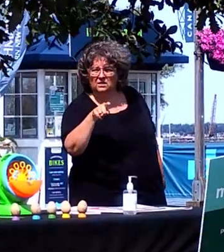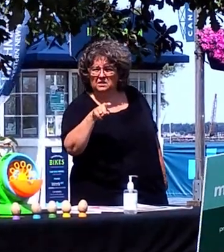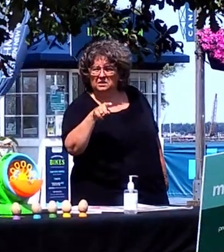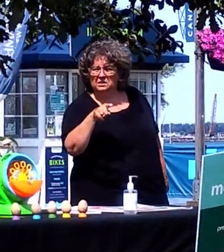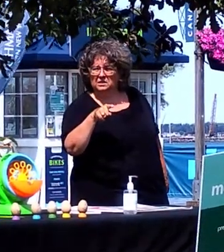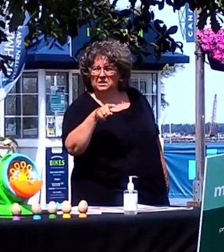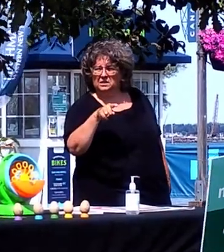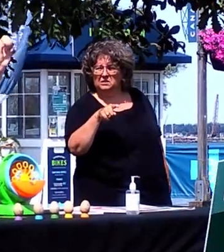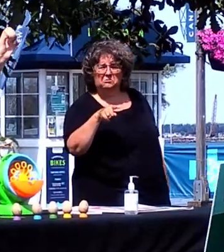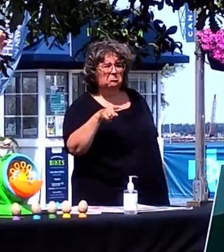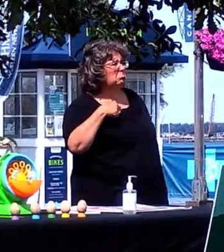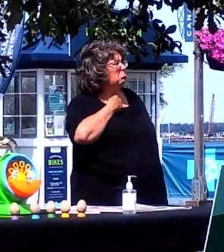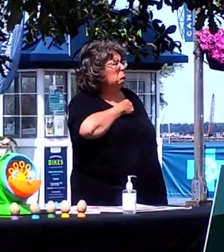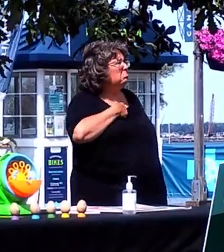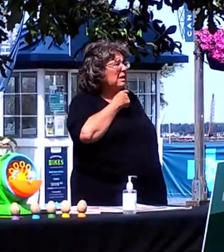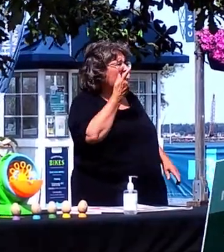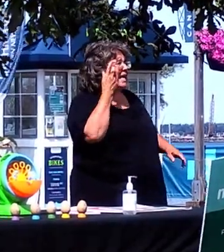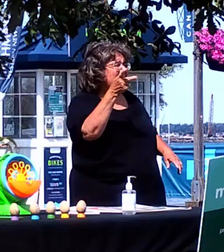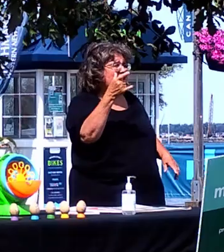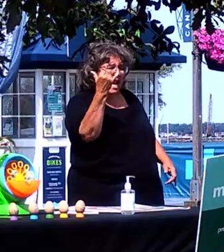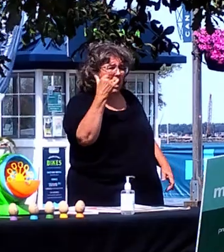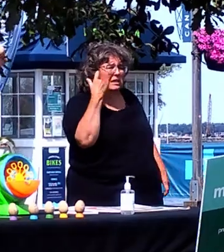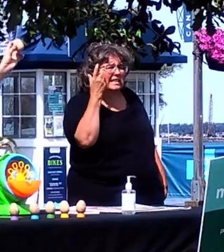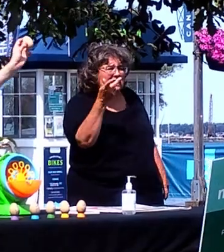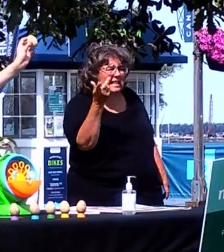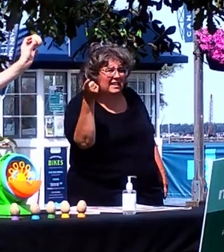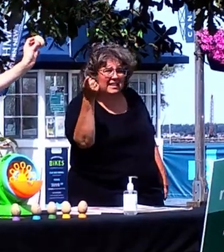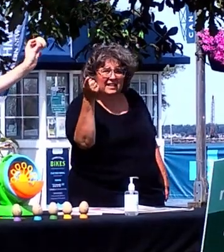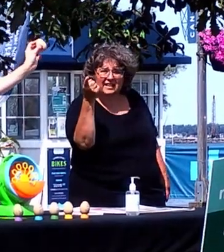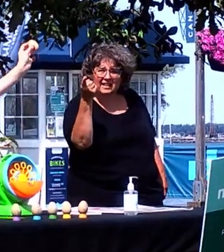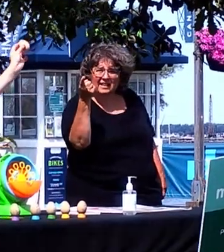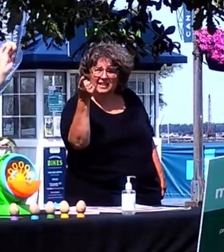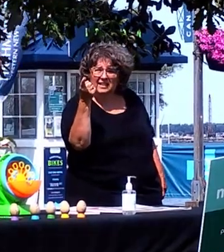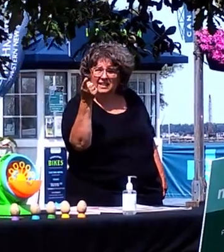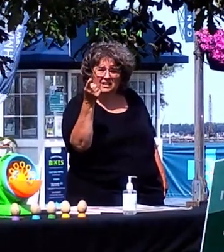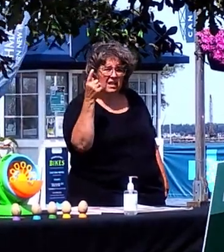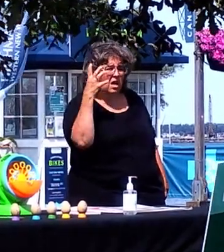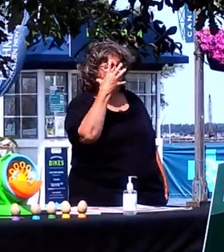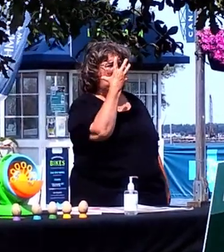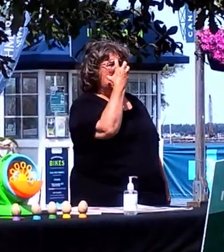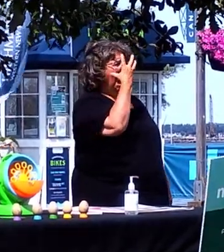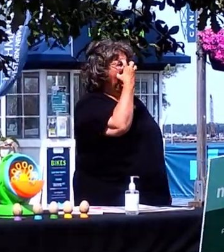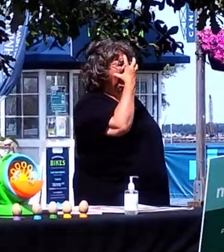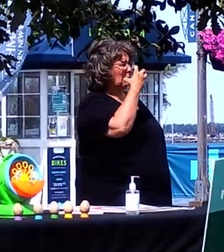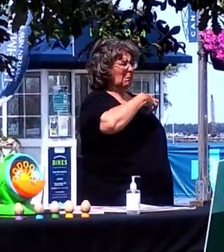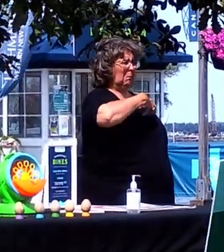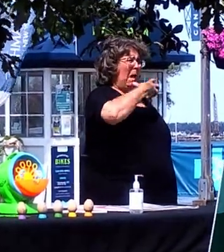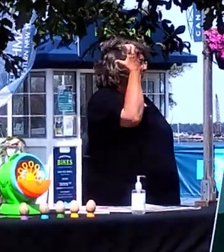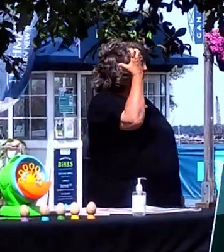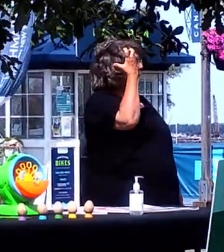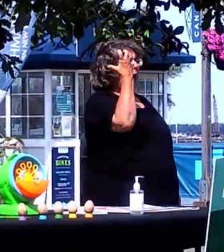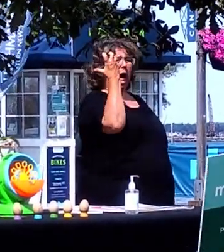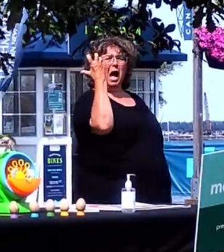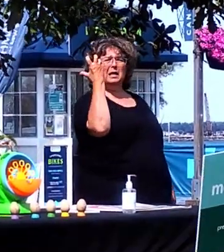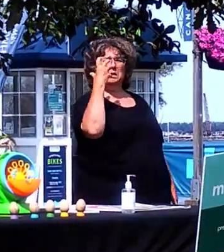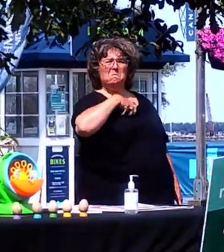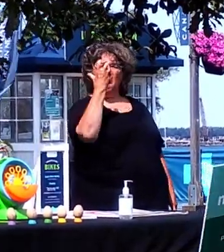Oh, I'm covering up his face. I'm so sorry. Can you guys see him now? You're mad. Yeah.